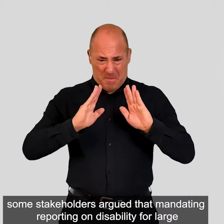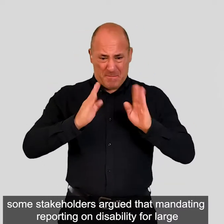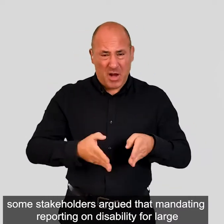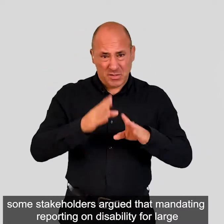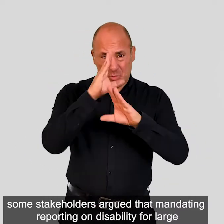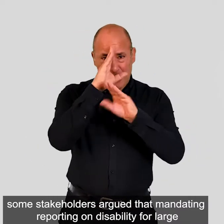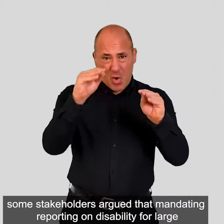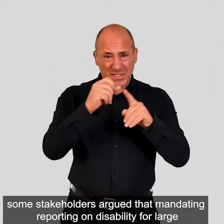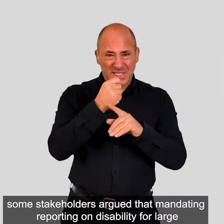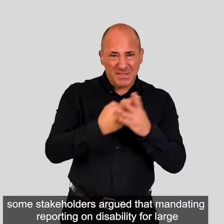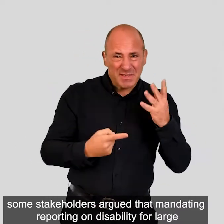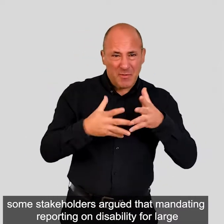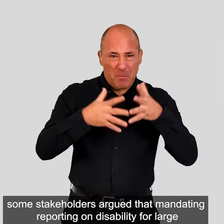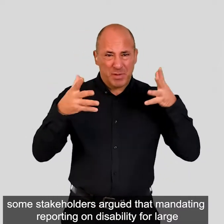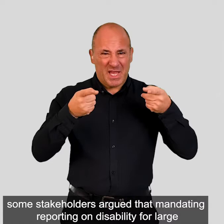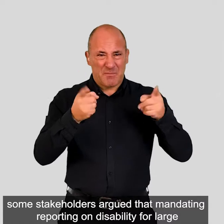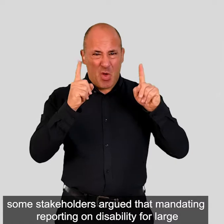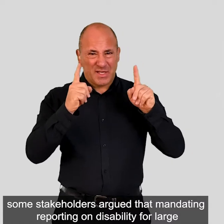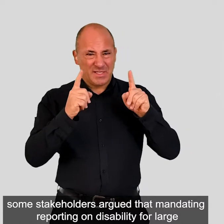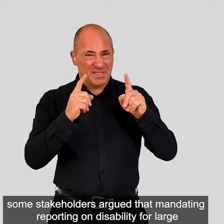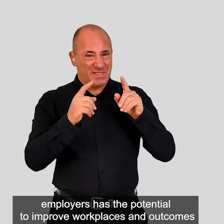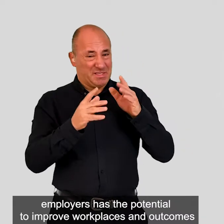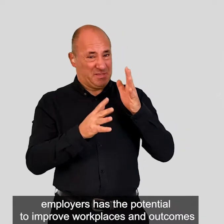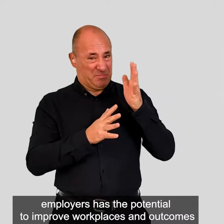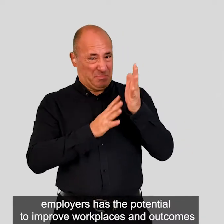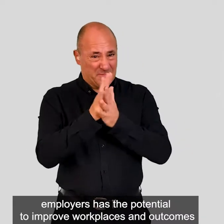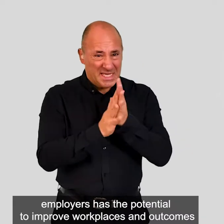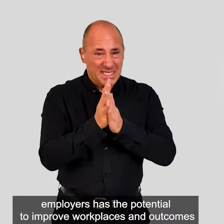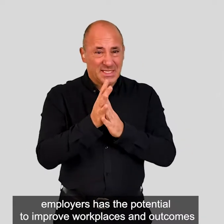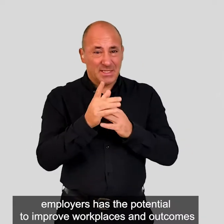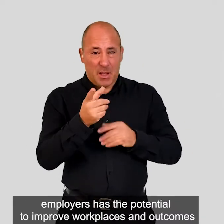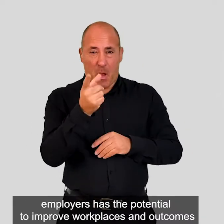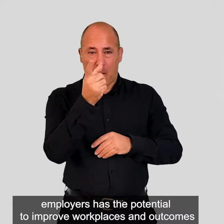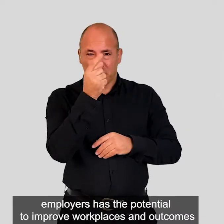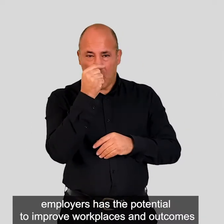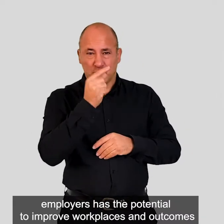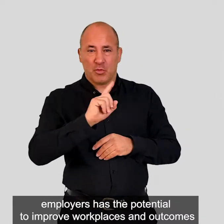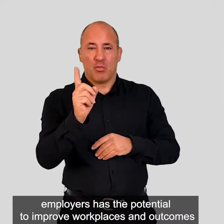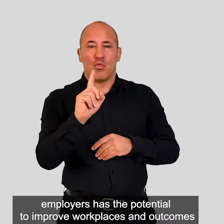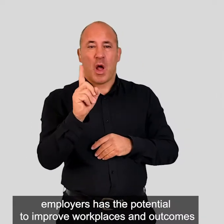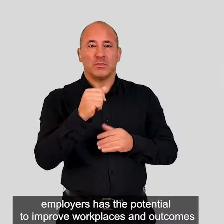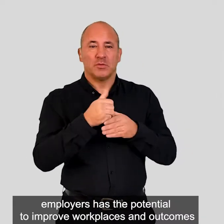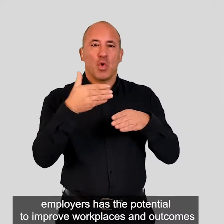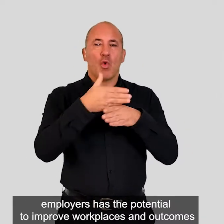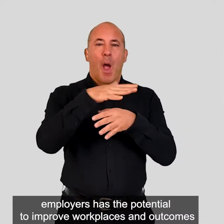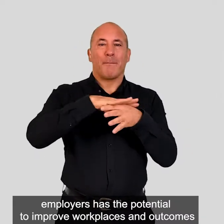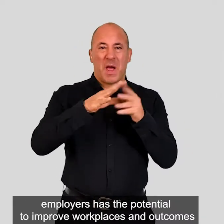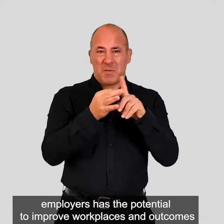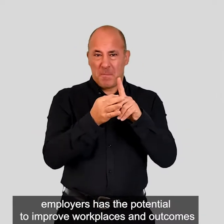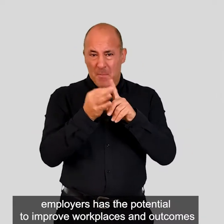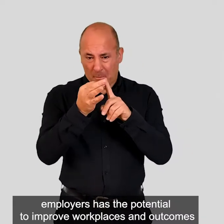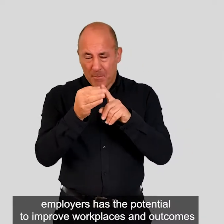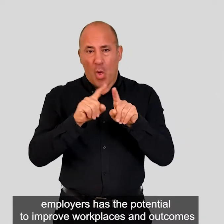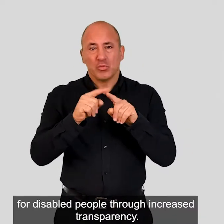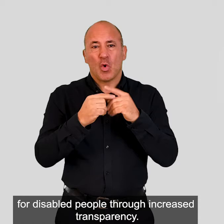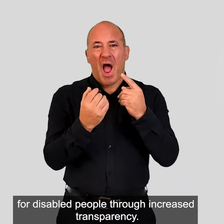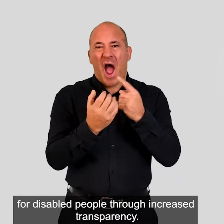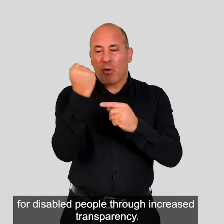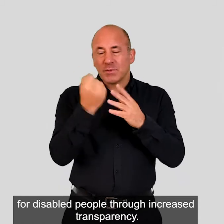mandating reporting on disability for large employers has the potential to improve workplaces and outcomes for disabled